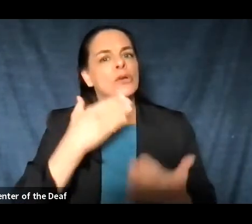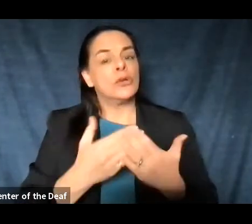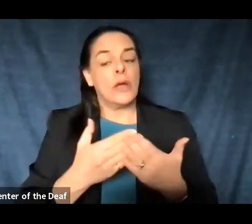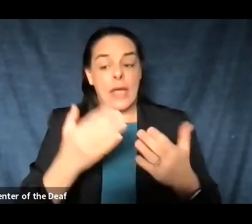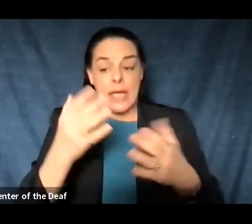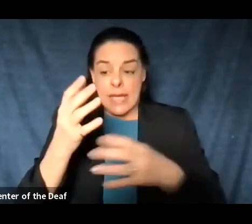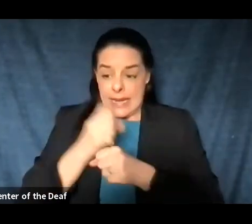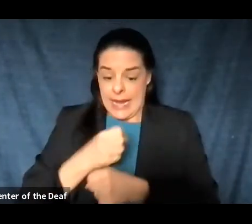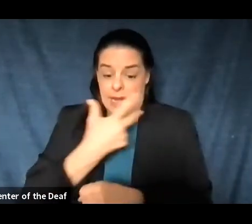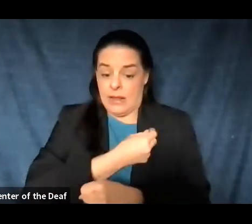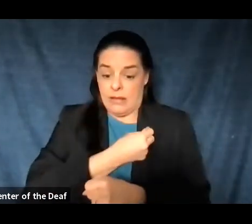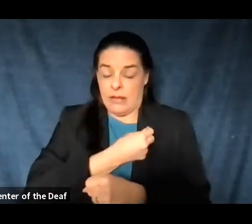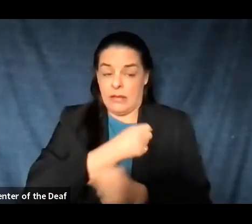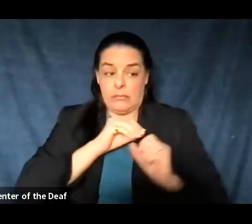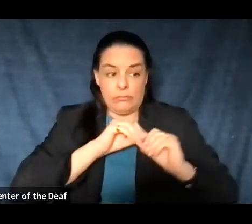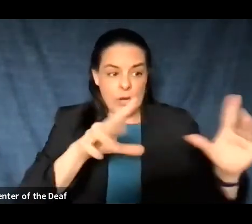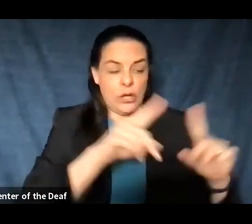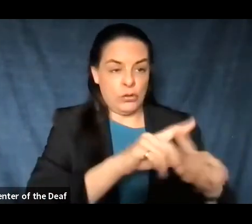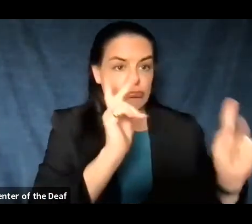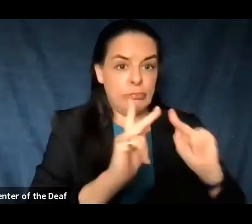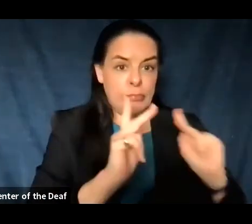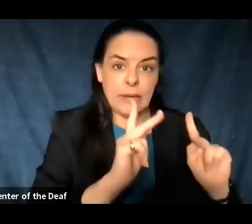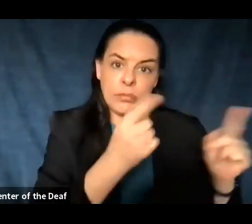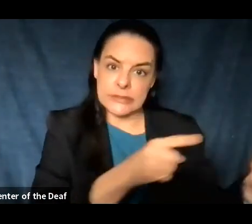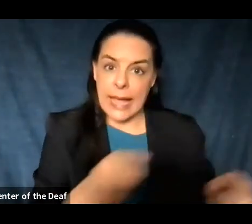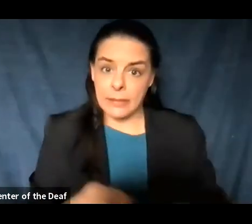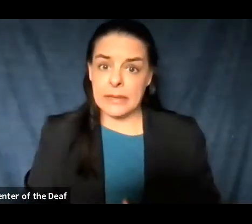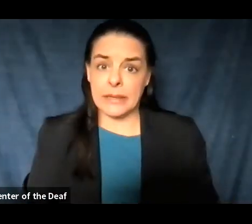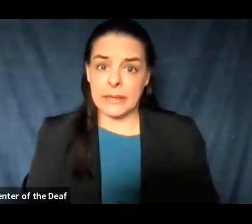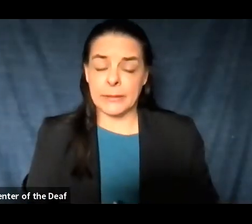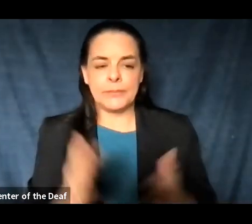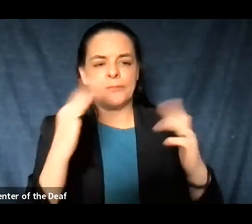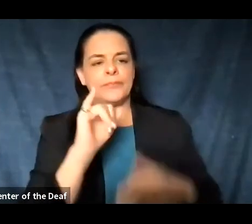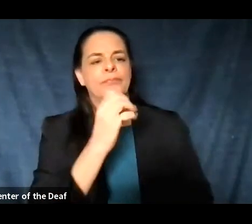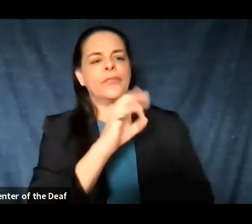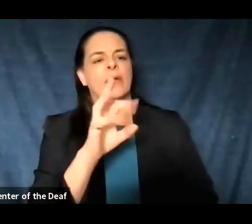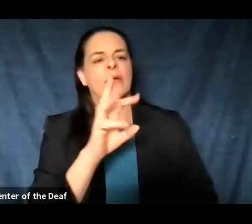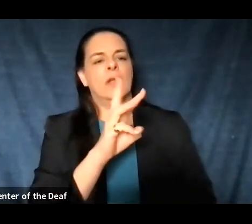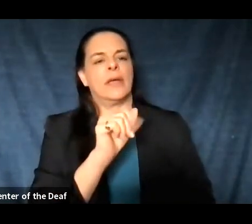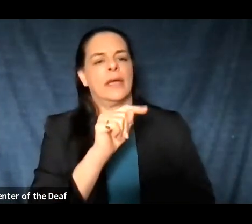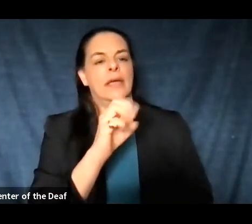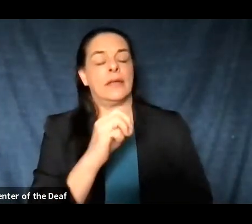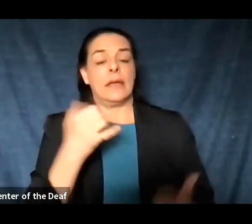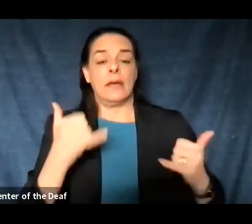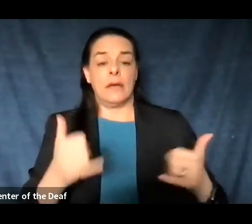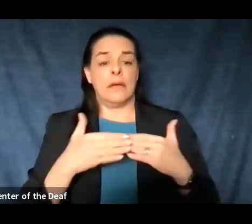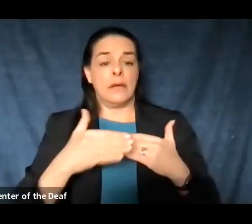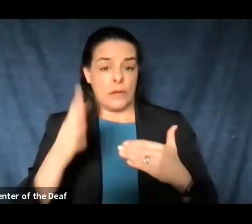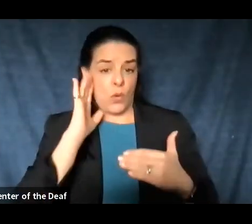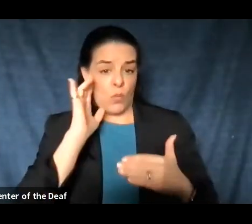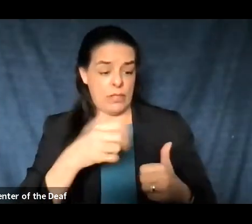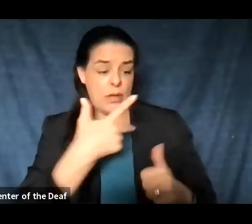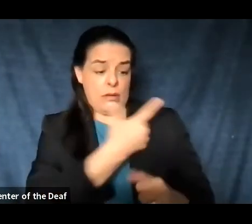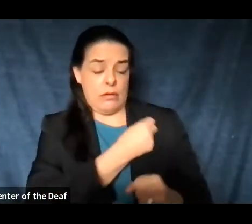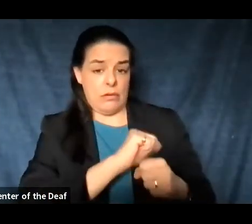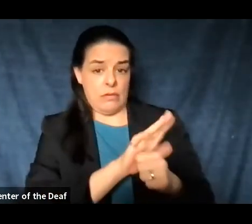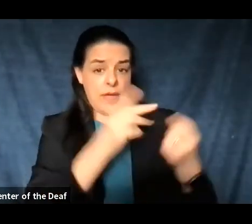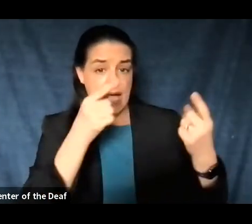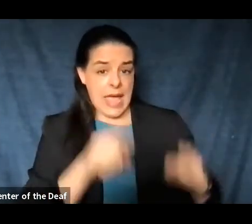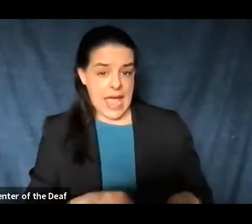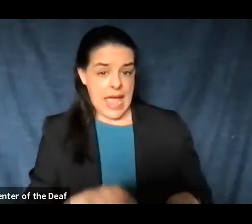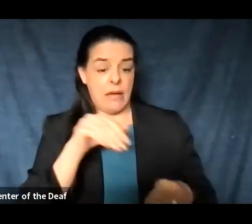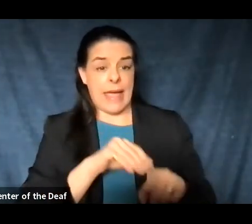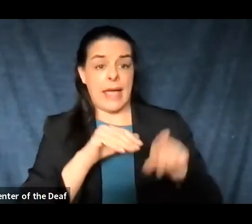into the community as quickly as we can. From Jeff with WATE, going forward, will these vaccinations happen at